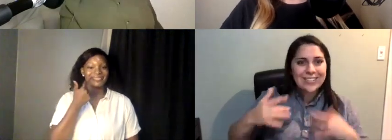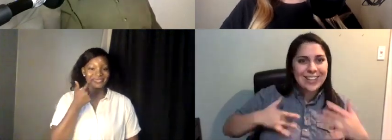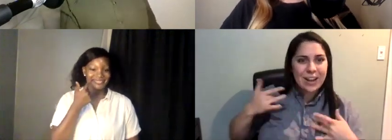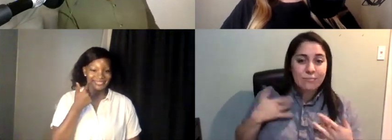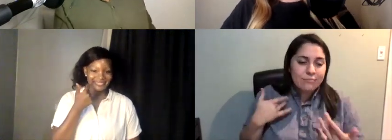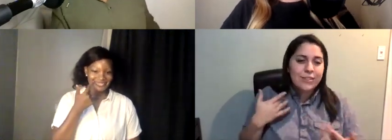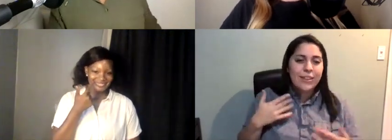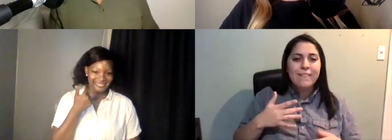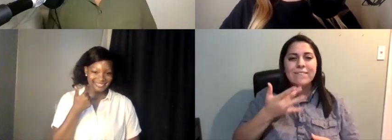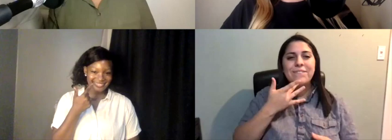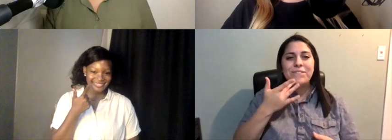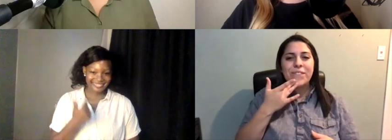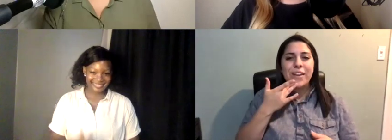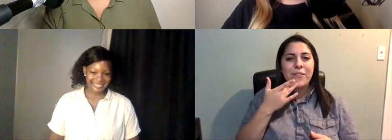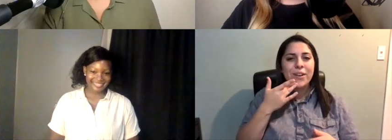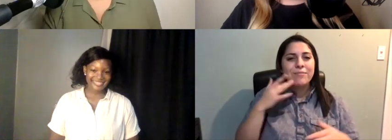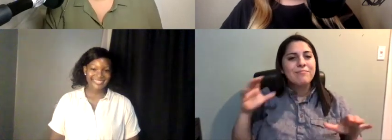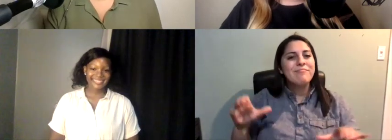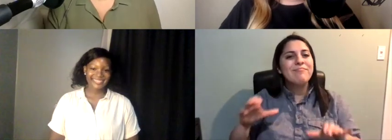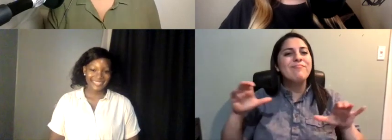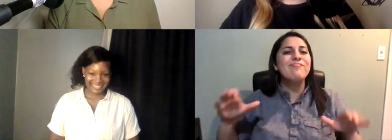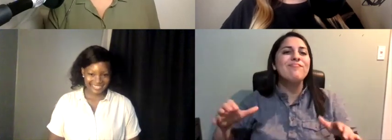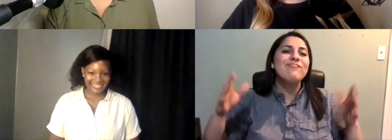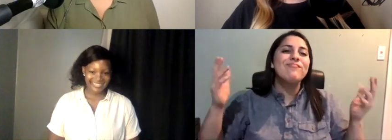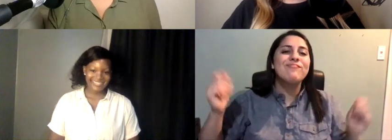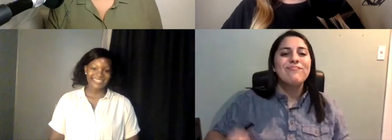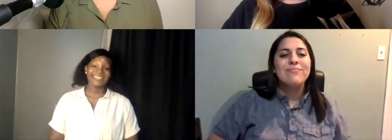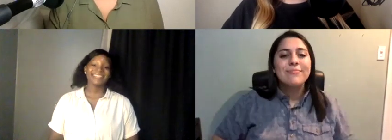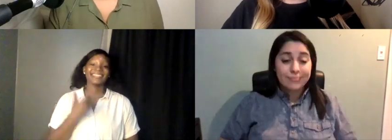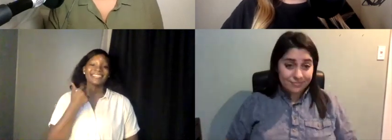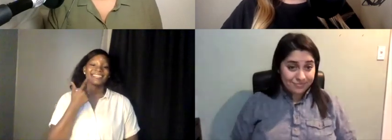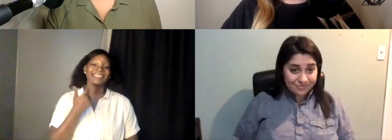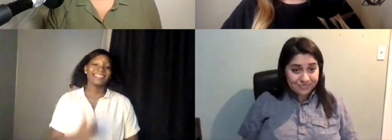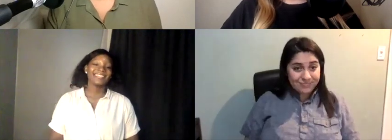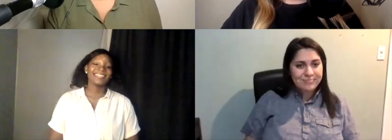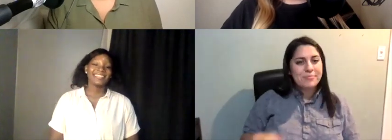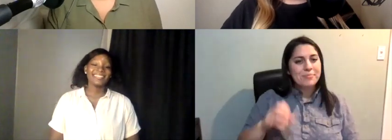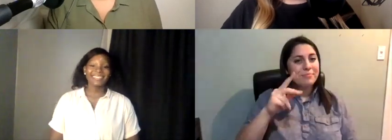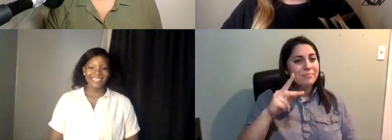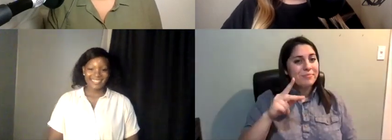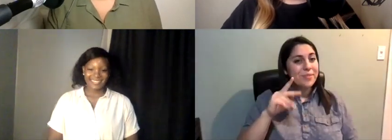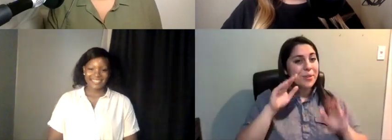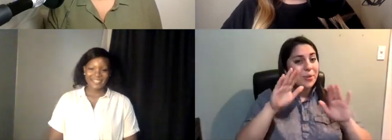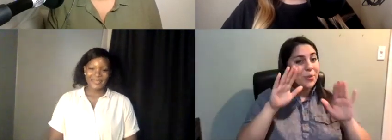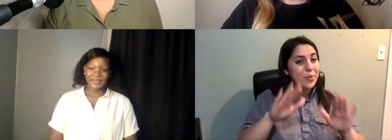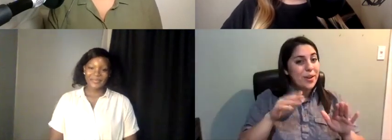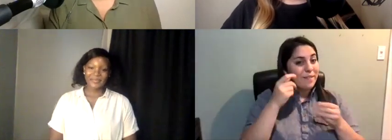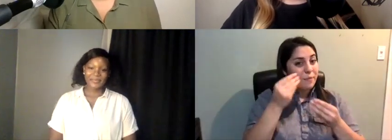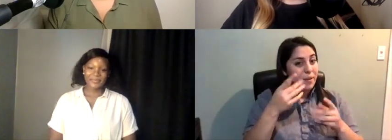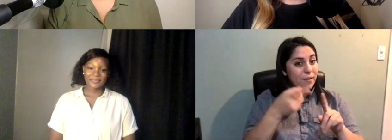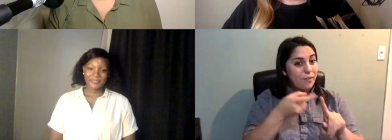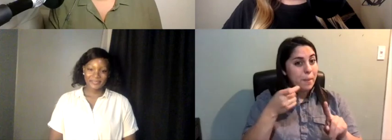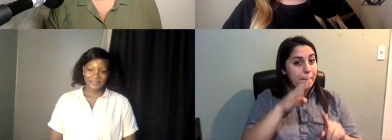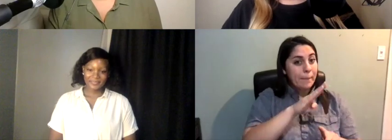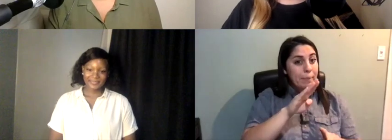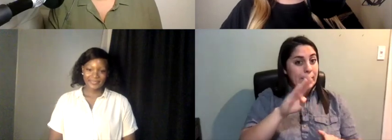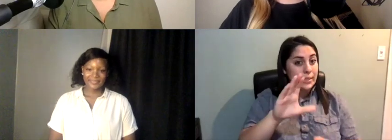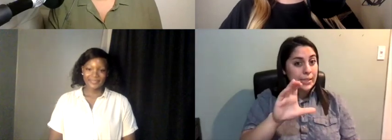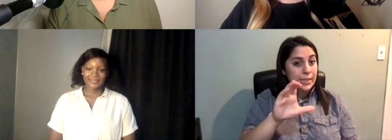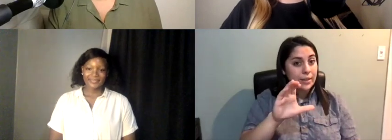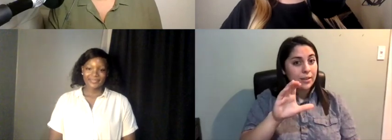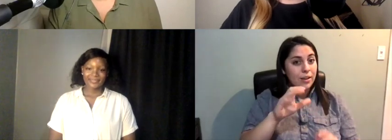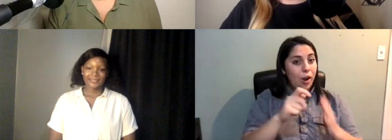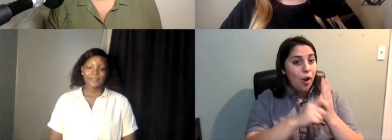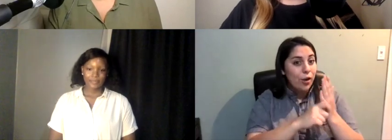pastime. Yeah. So, I got some great details from an article from the BBC. So I want to start with a quote.